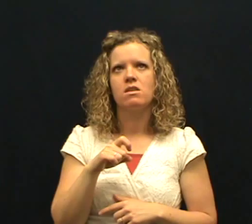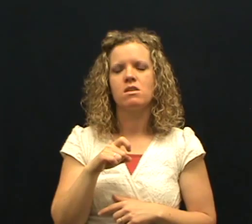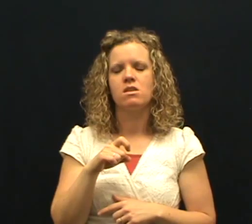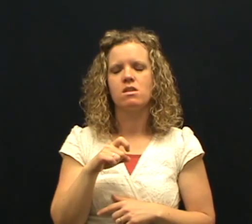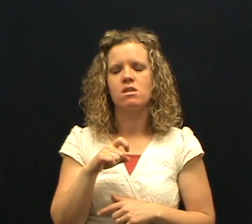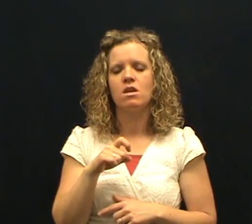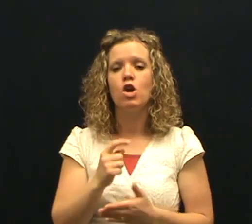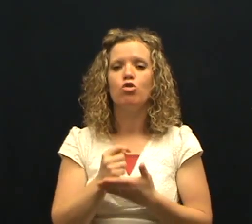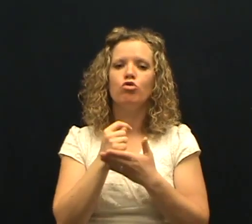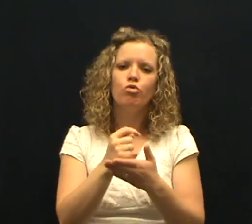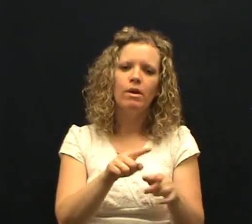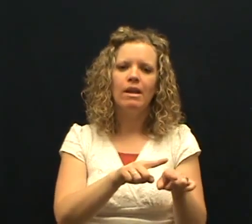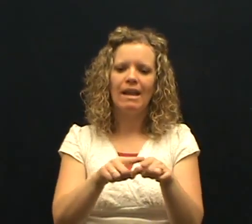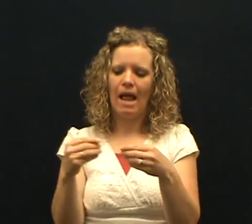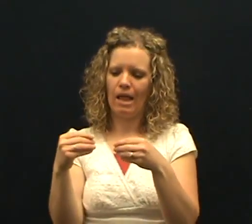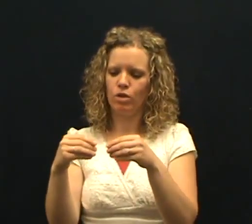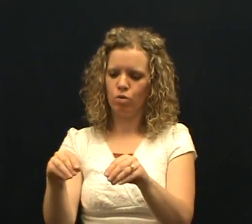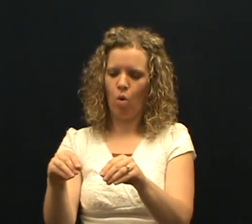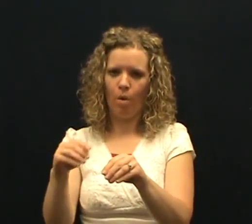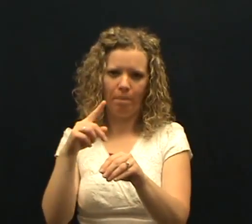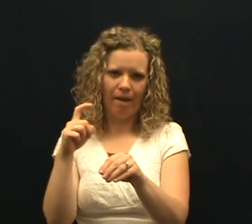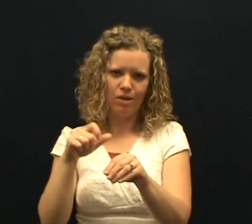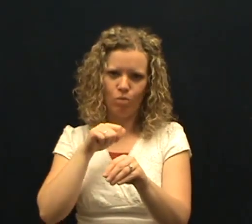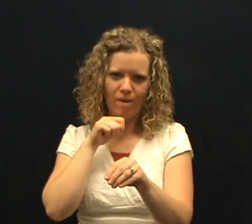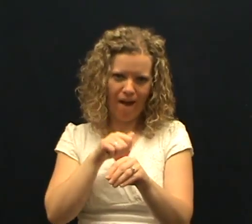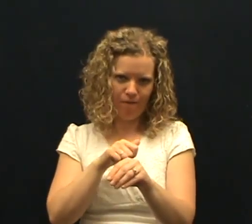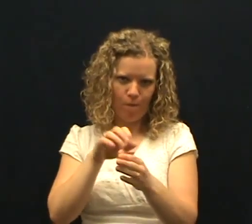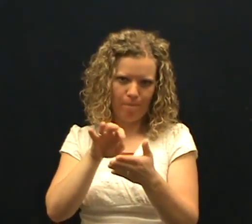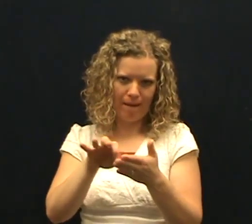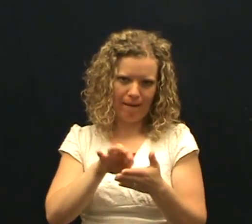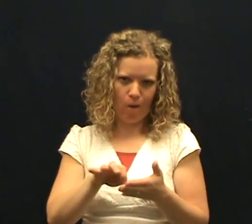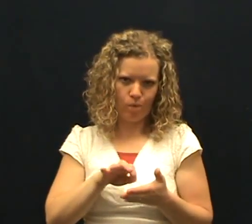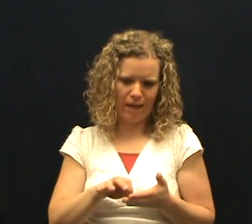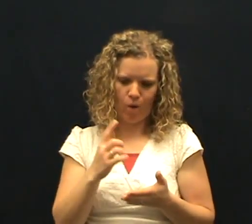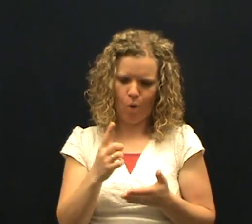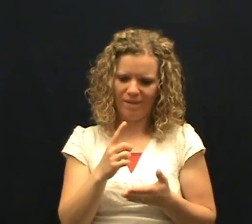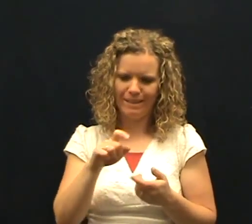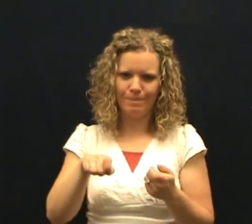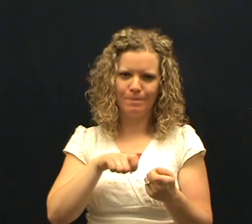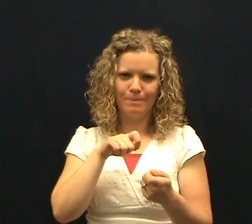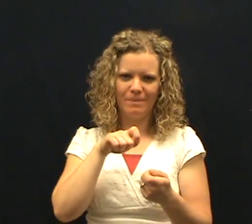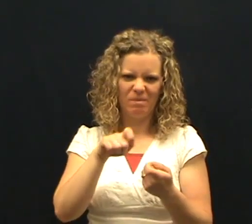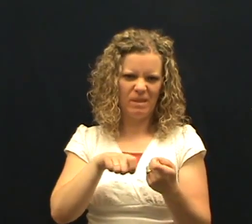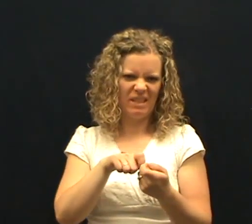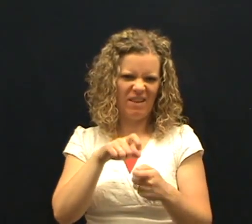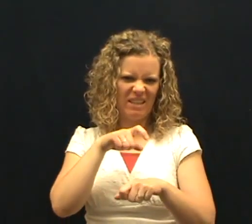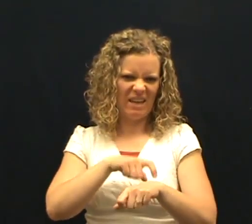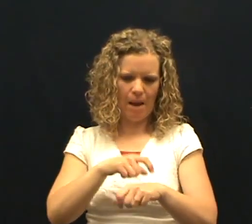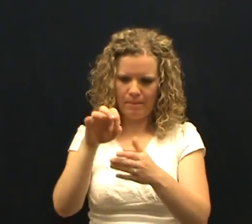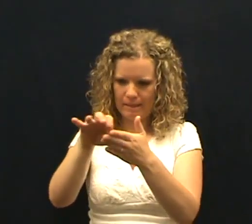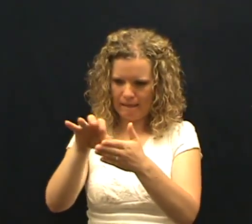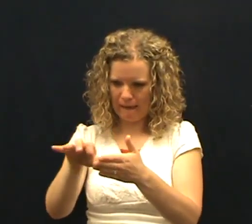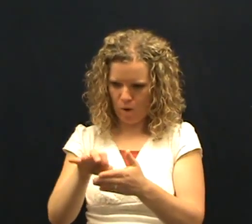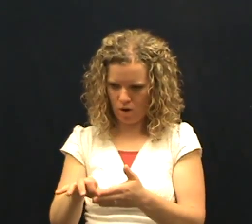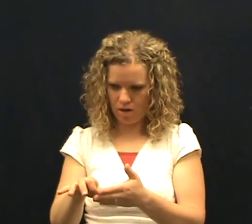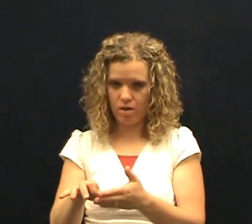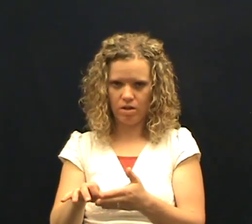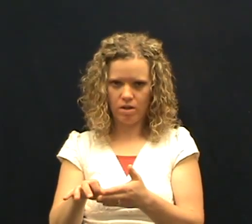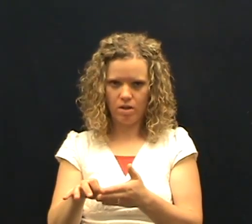tracking inventory except for the times that we counted. So the difference between the periods where we count, we